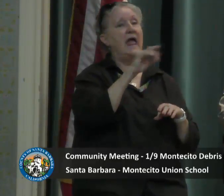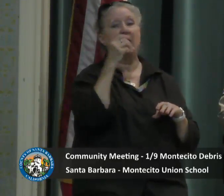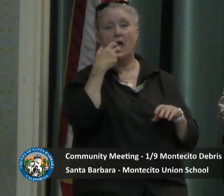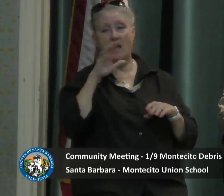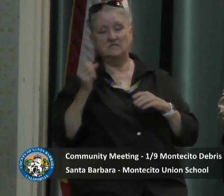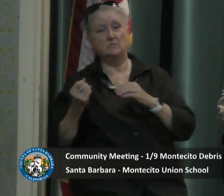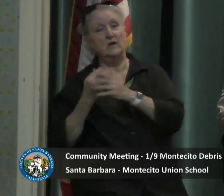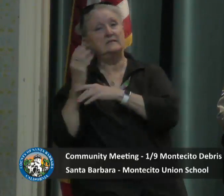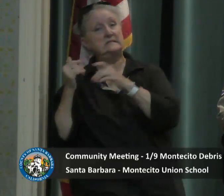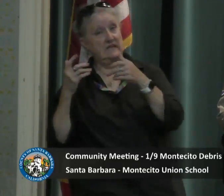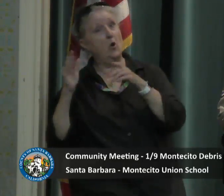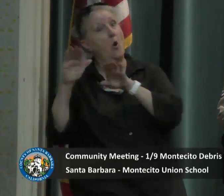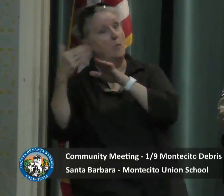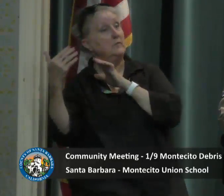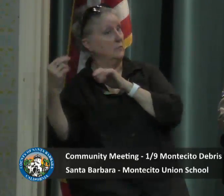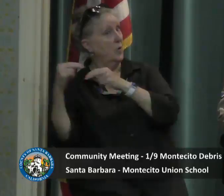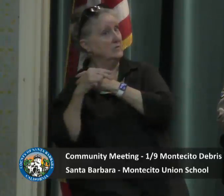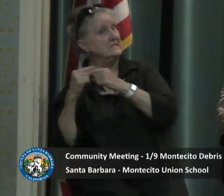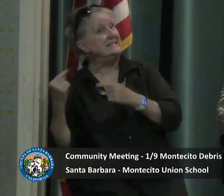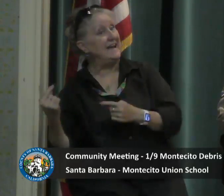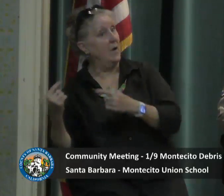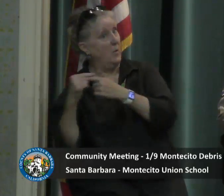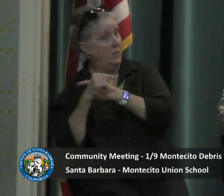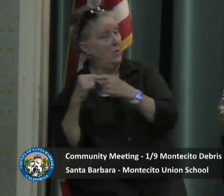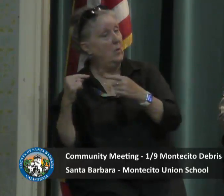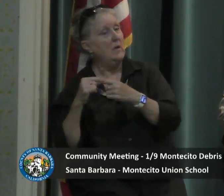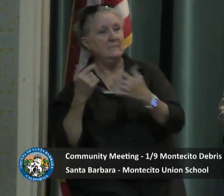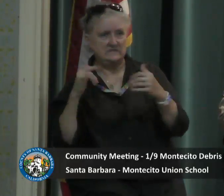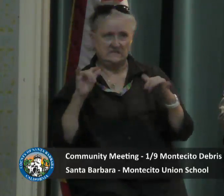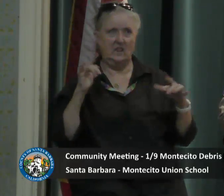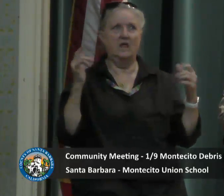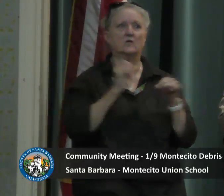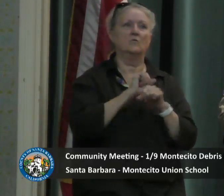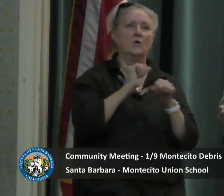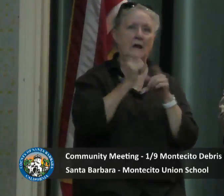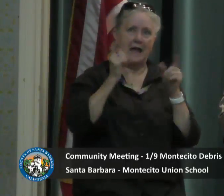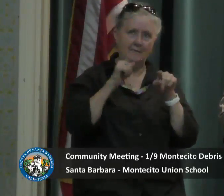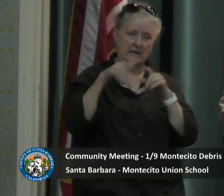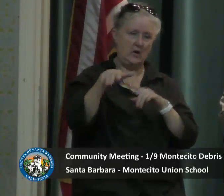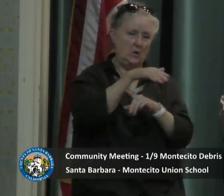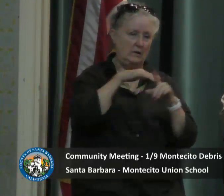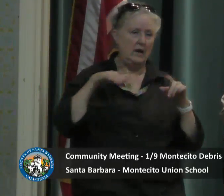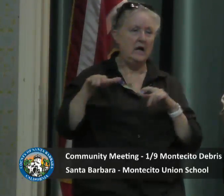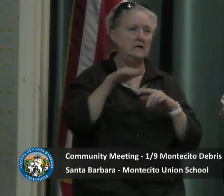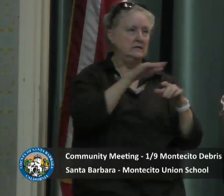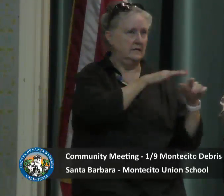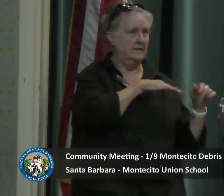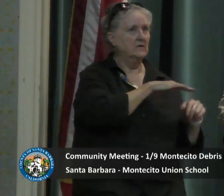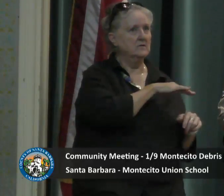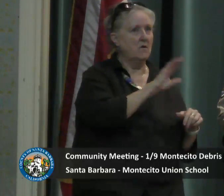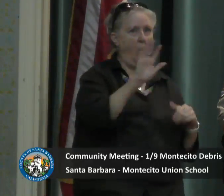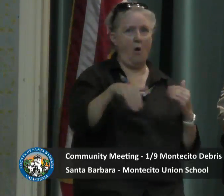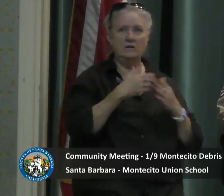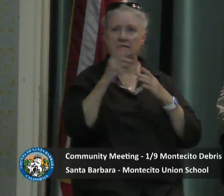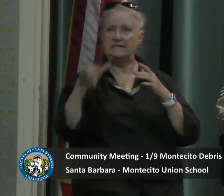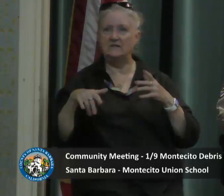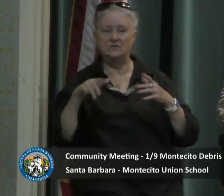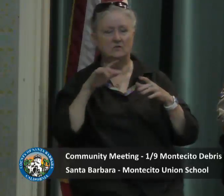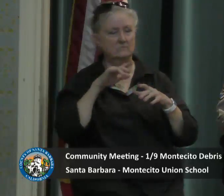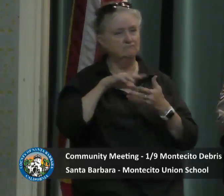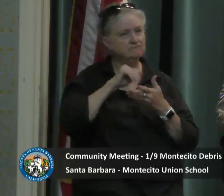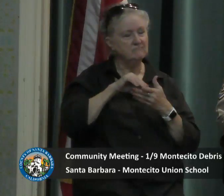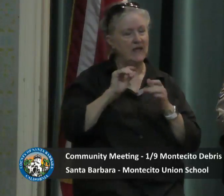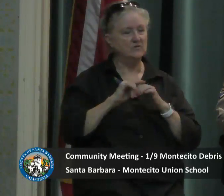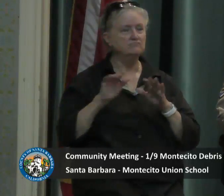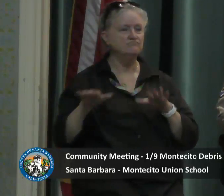open. However, there's a lot of work still being done in these areas. So we're all going to need to learn to coexist